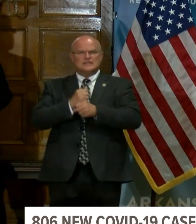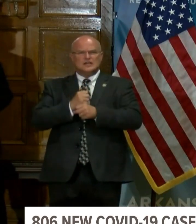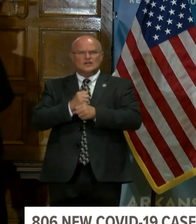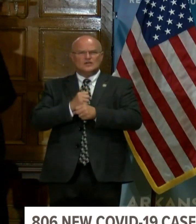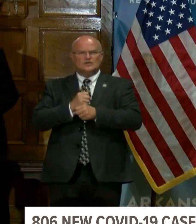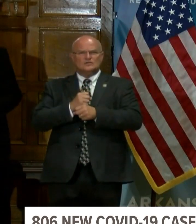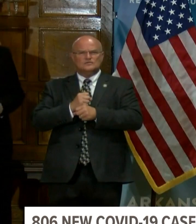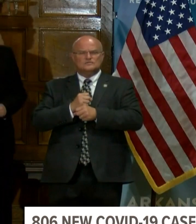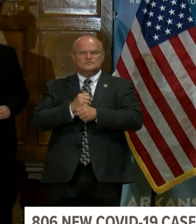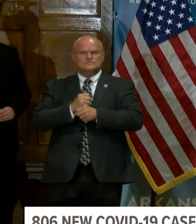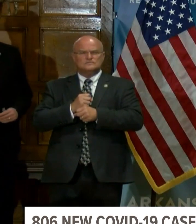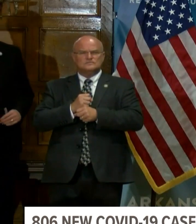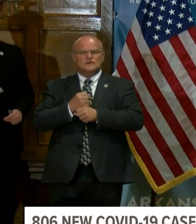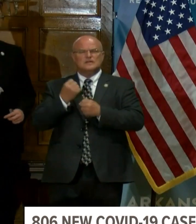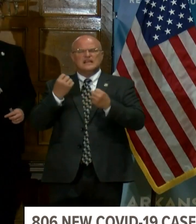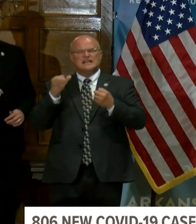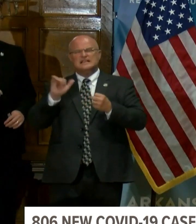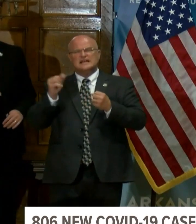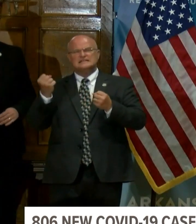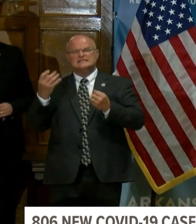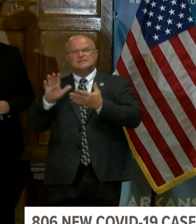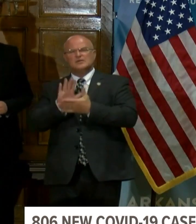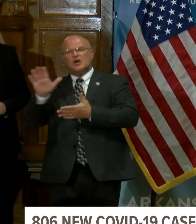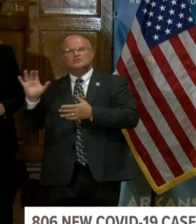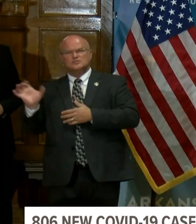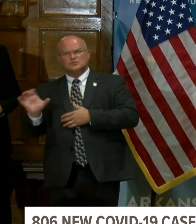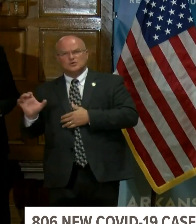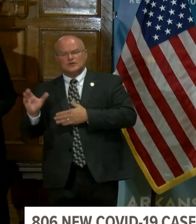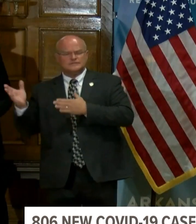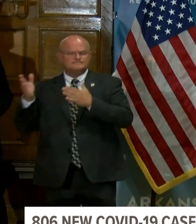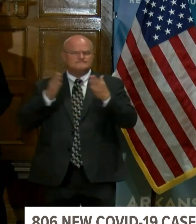of the colleges are doing? And secondly, do you have